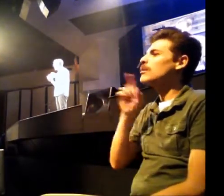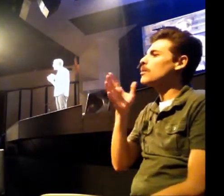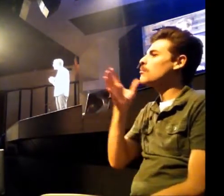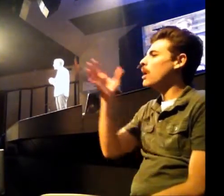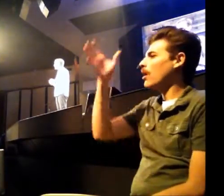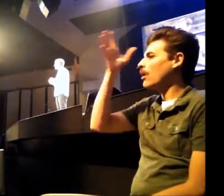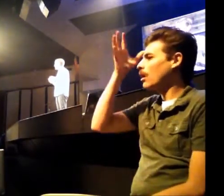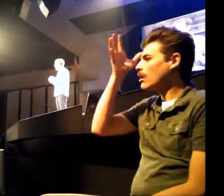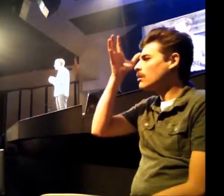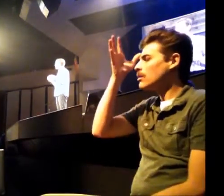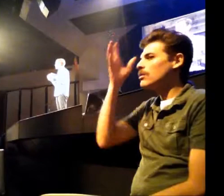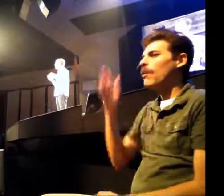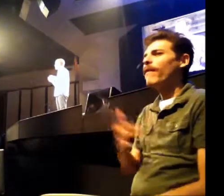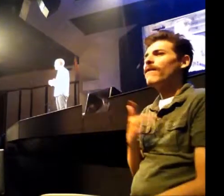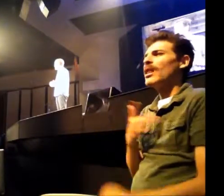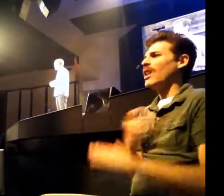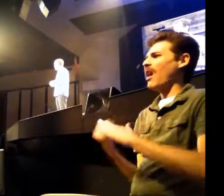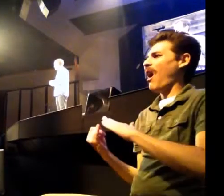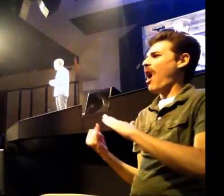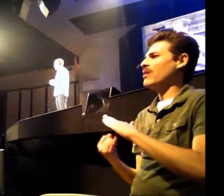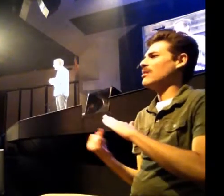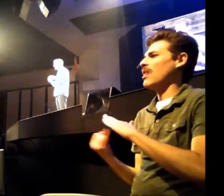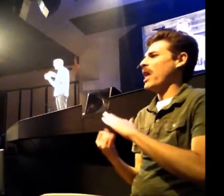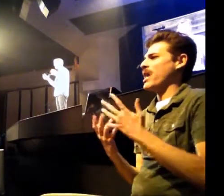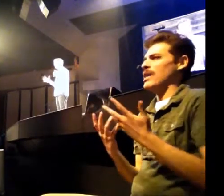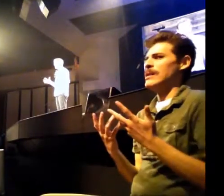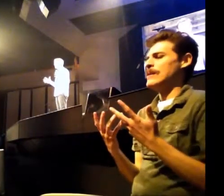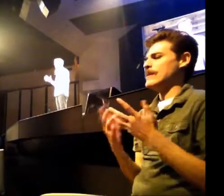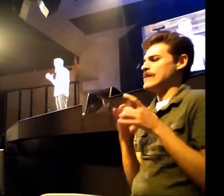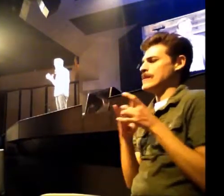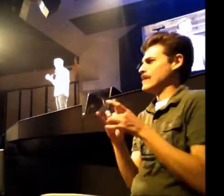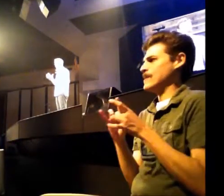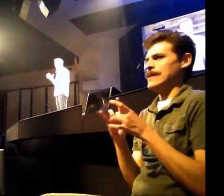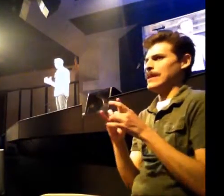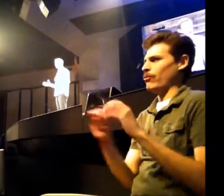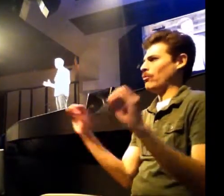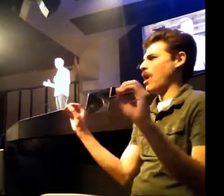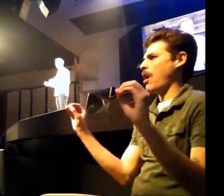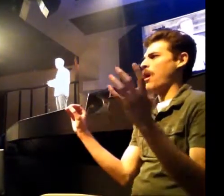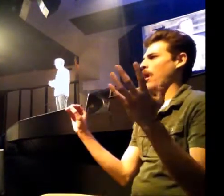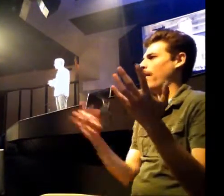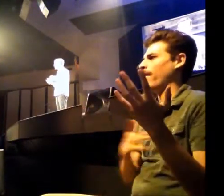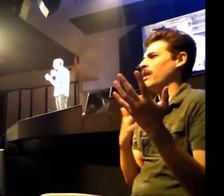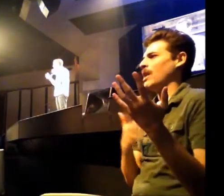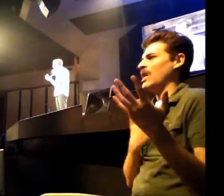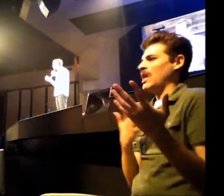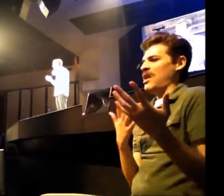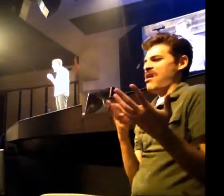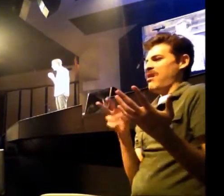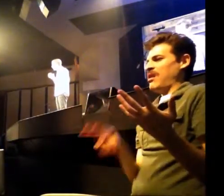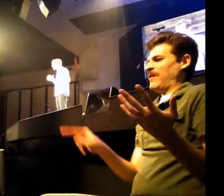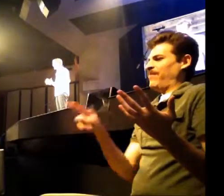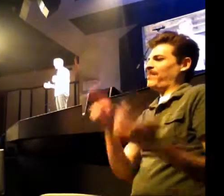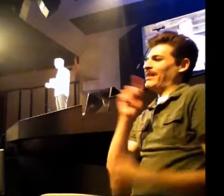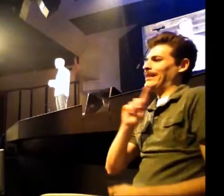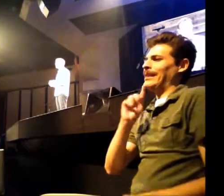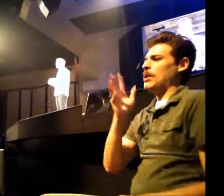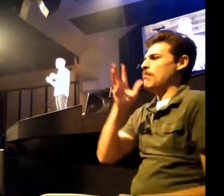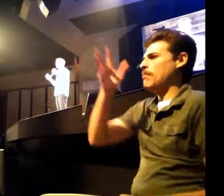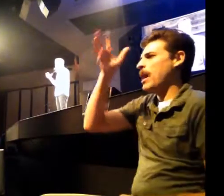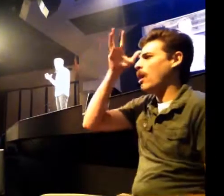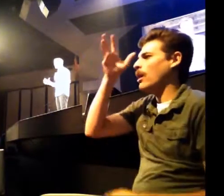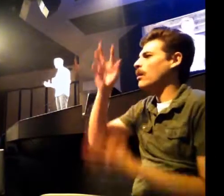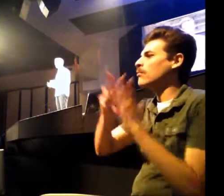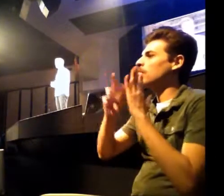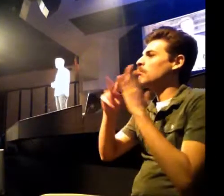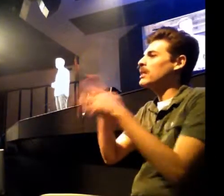maybe get isolated faster and easier than any other segment in our culture today, because there's so much that you're doing trying to raise